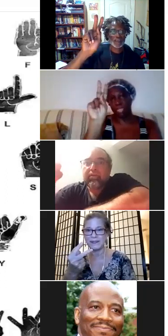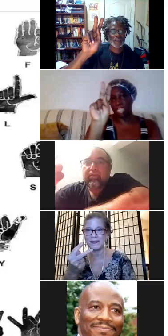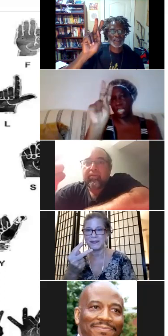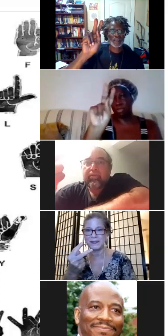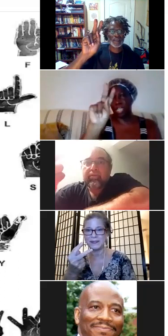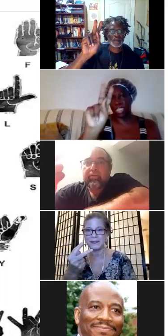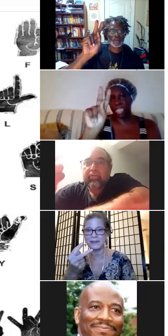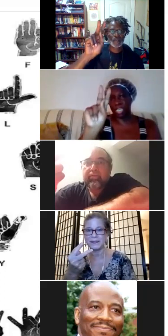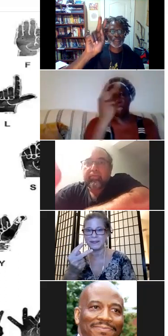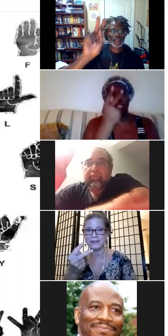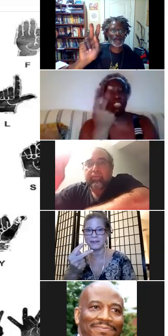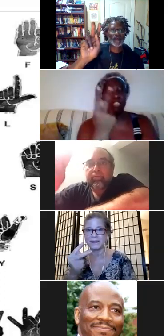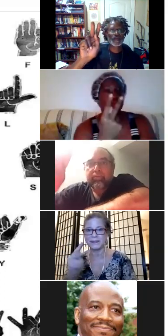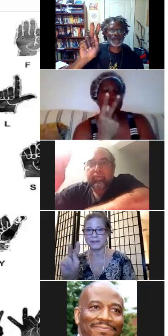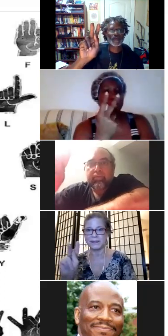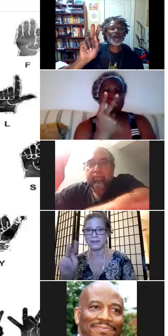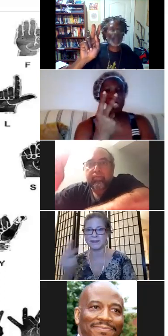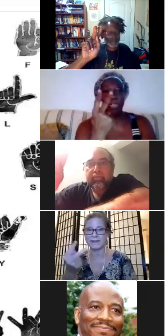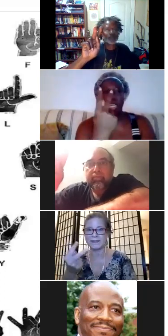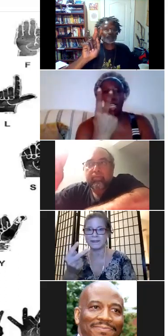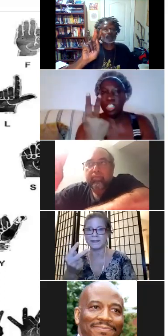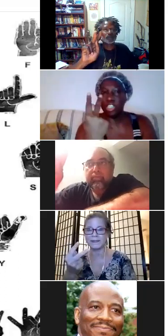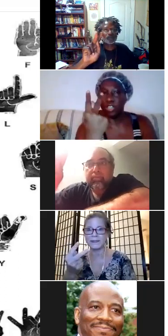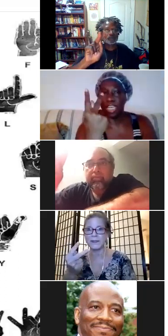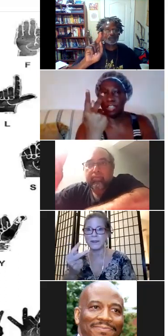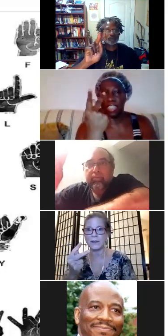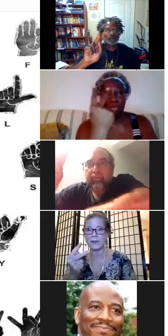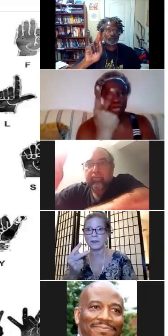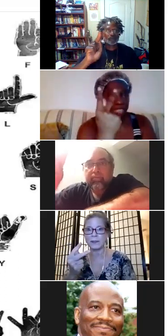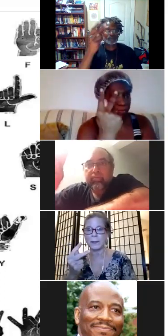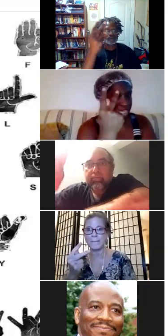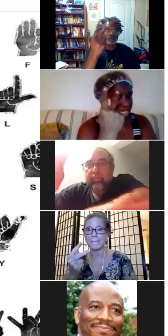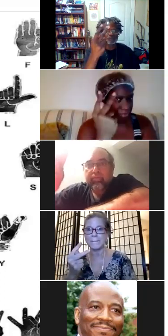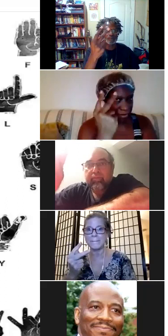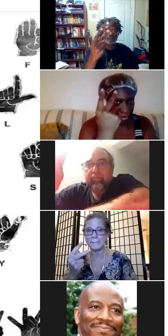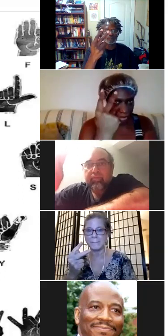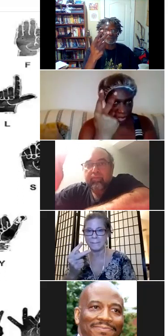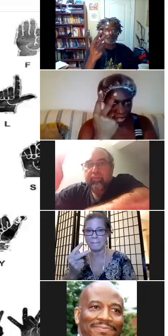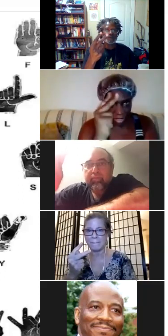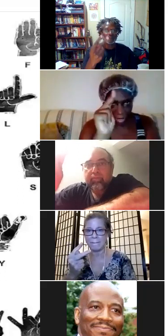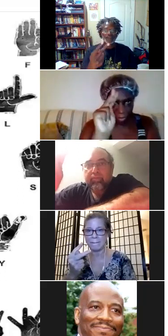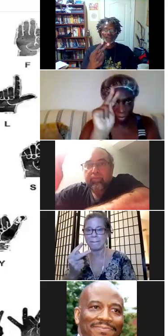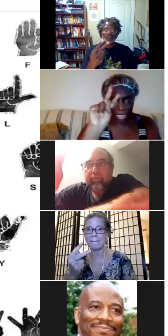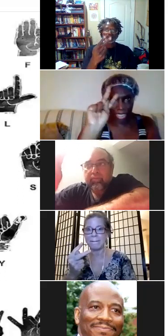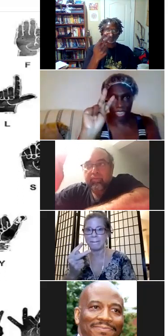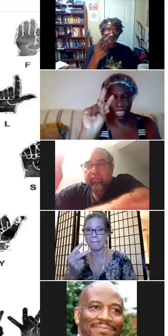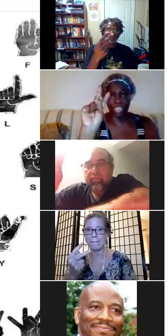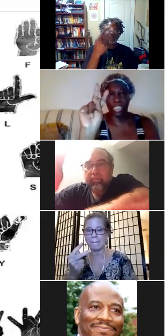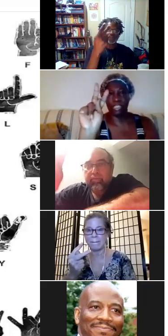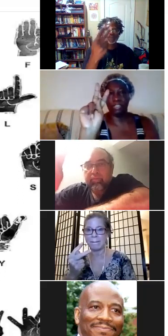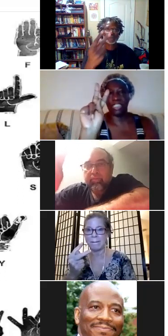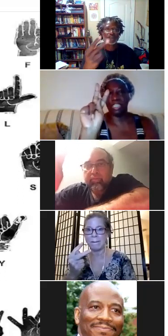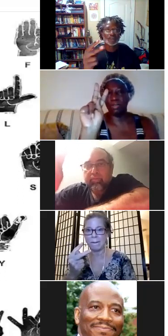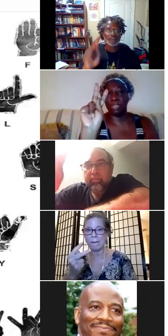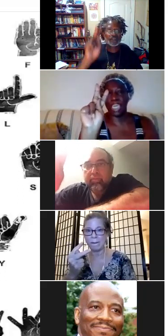could put it out, hold it out. I was just Okay. doing that to show you how the thumb is peeking through. Yeah, I see. But Yeah. it's